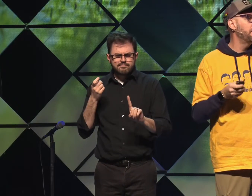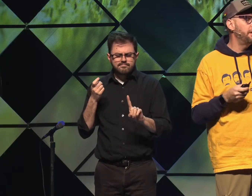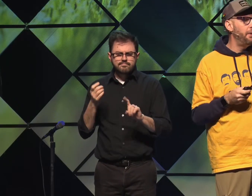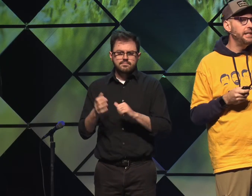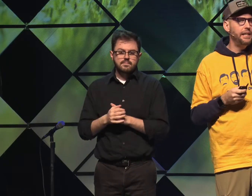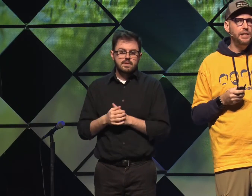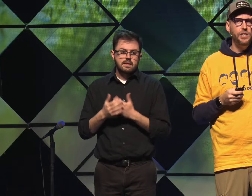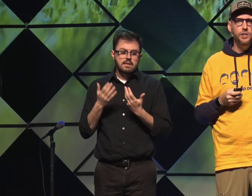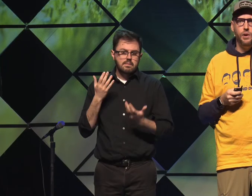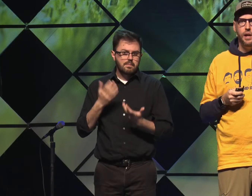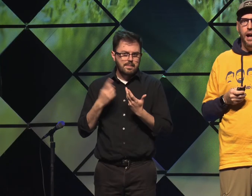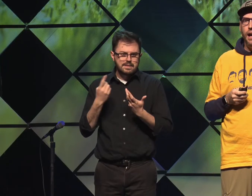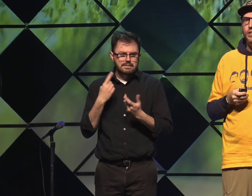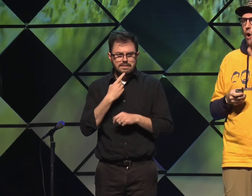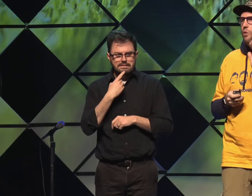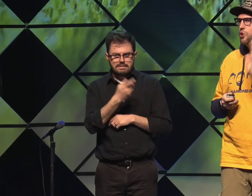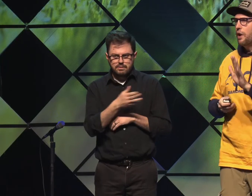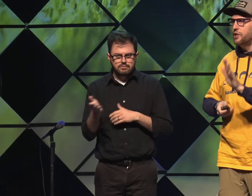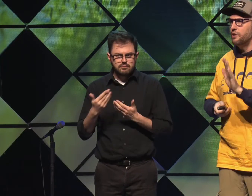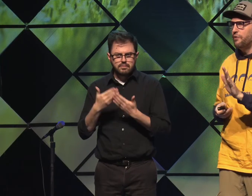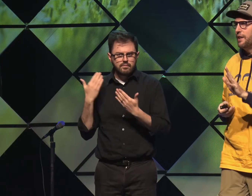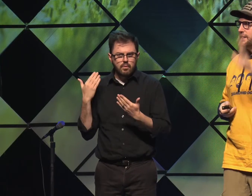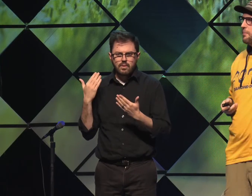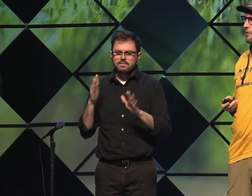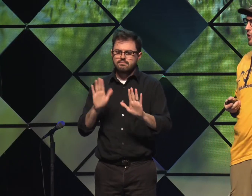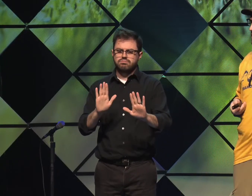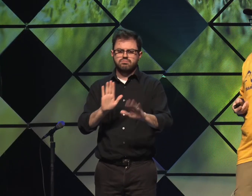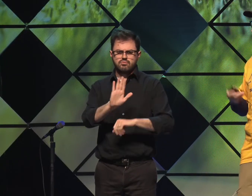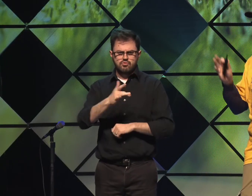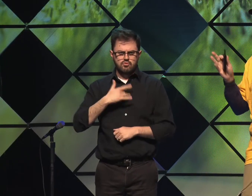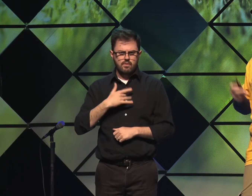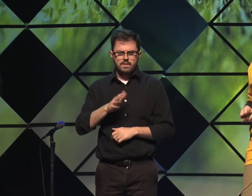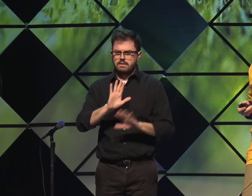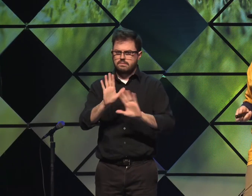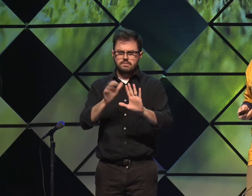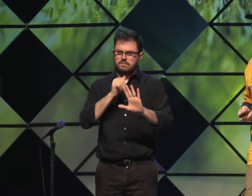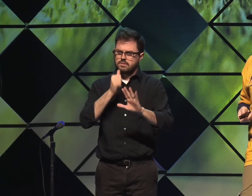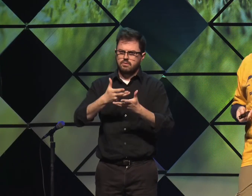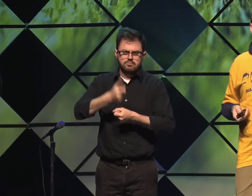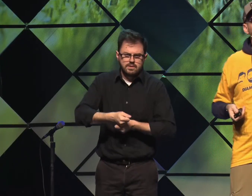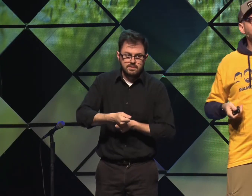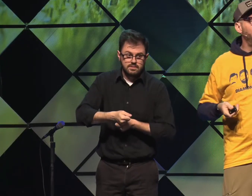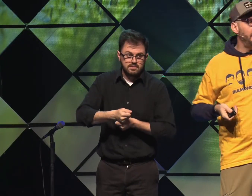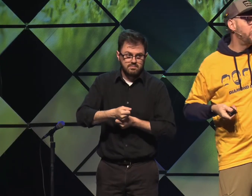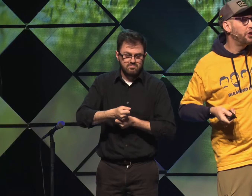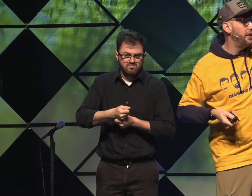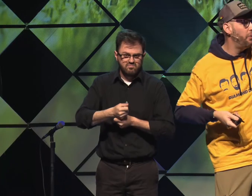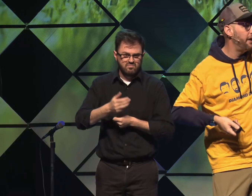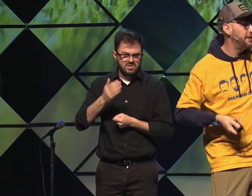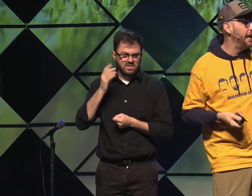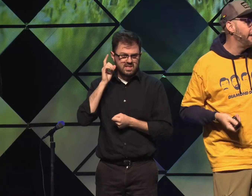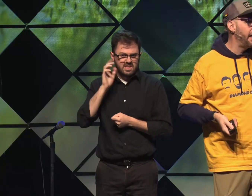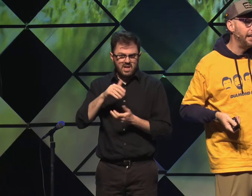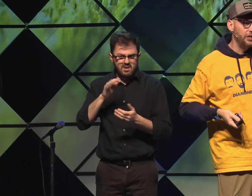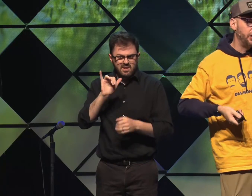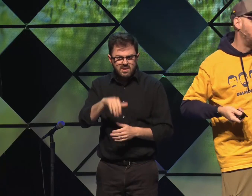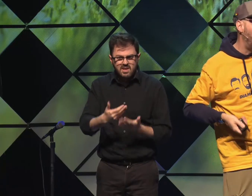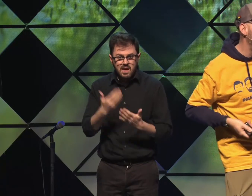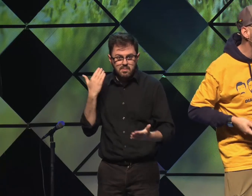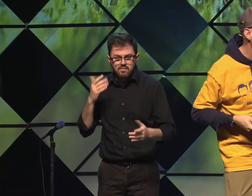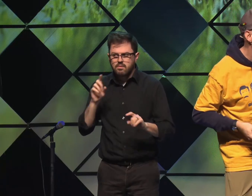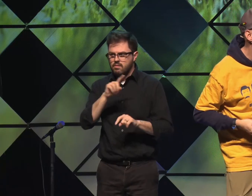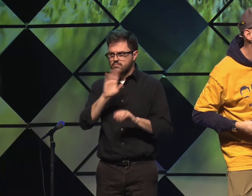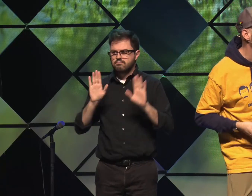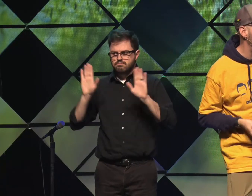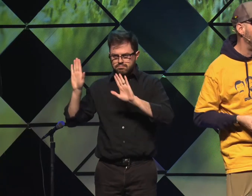Maybe you've heard somebody say to you, don't trust your feelings. Anybody ever heard something to that effect? Don't trust your feelings. The kind of like churchy way of saying that is like the